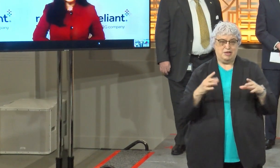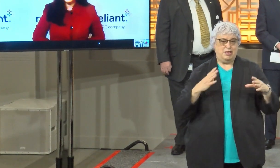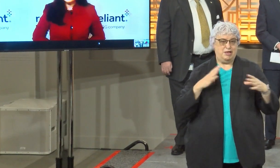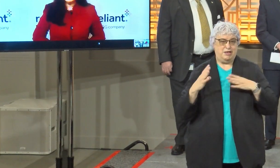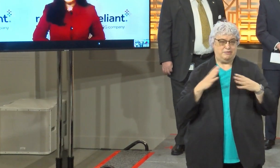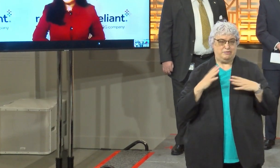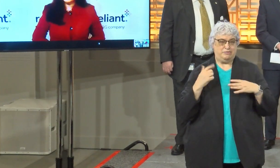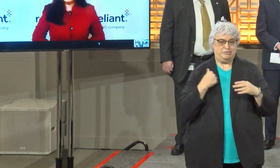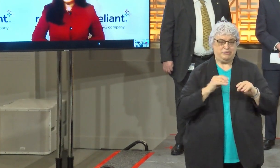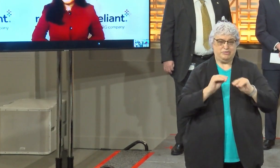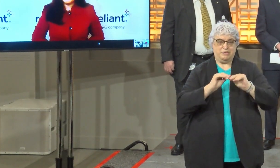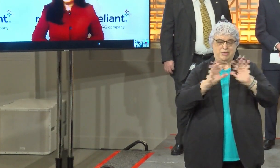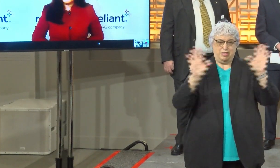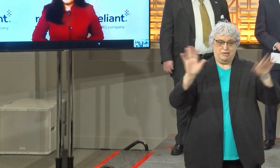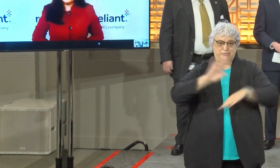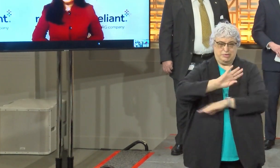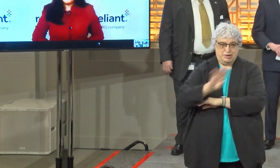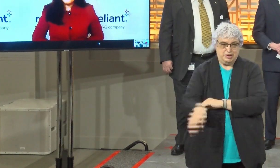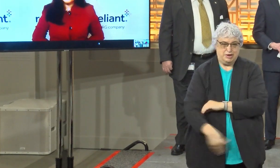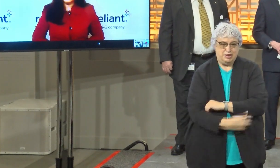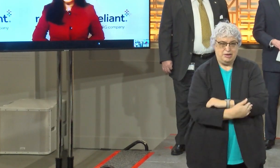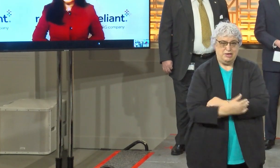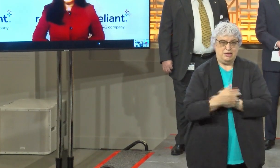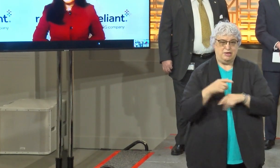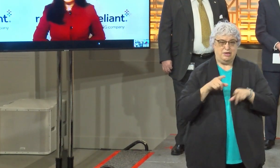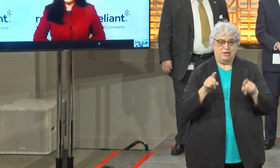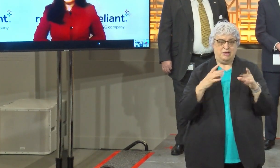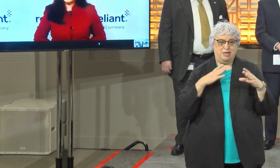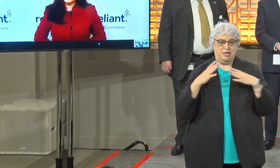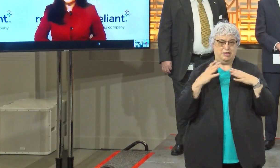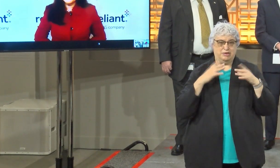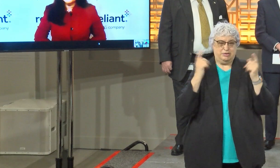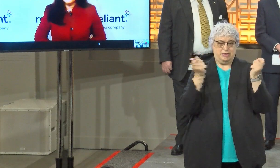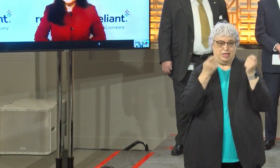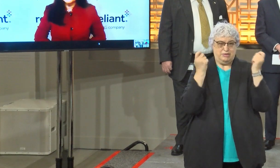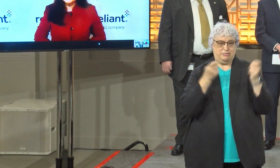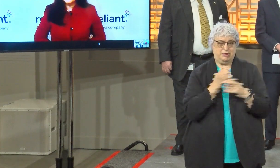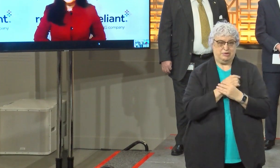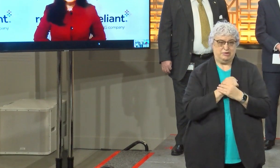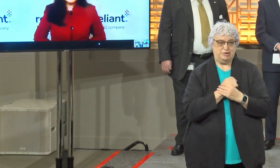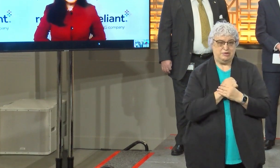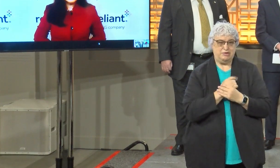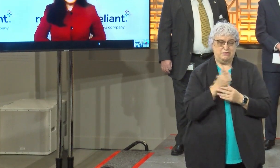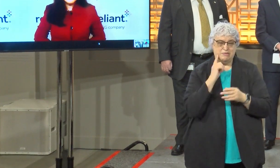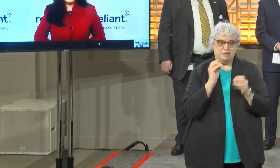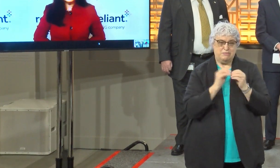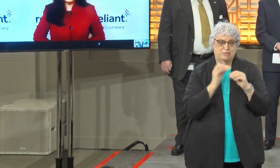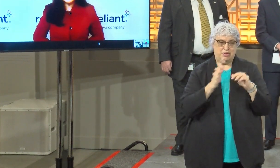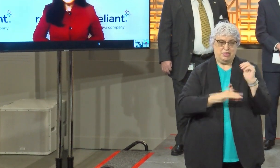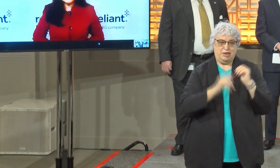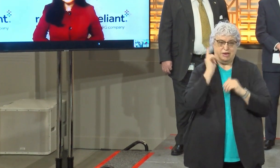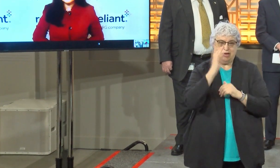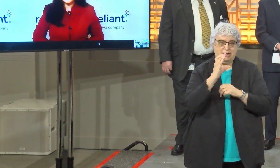holidays, we light up the night by helping power the city's holiday celebration. For over 100 years, our